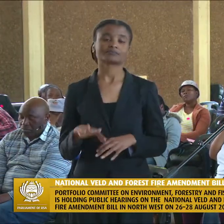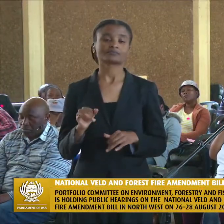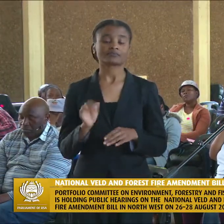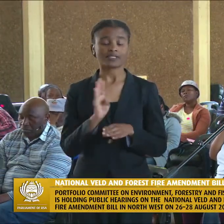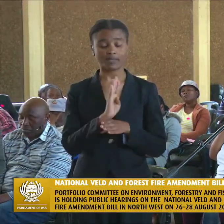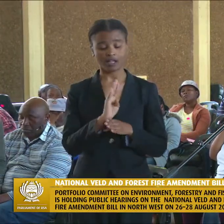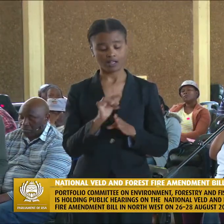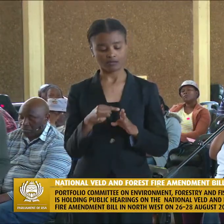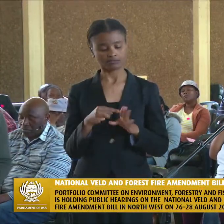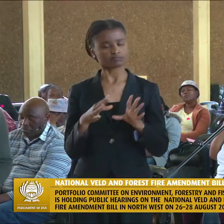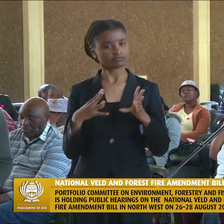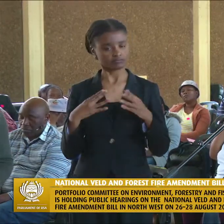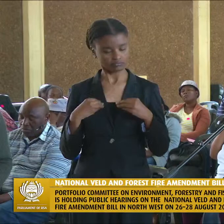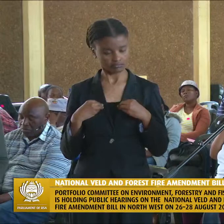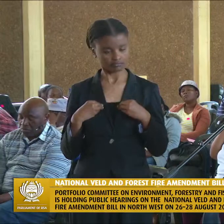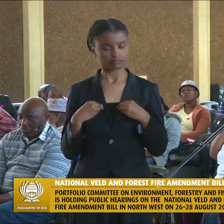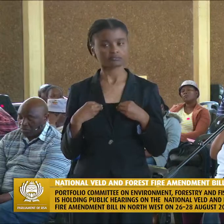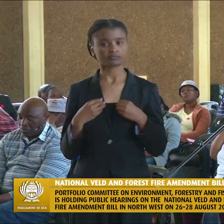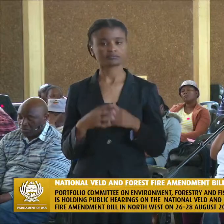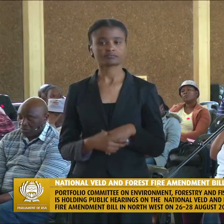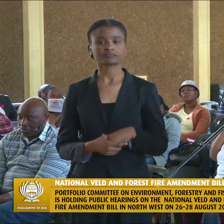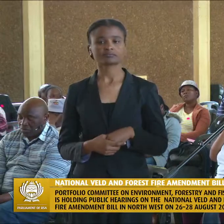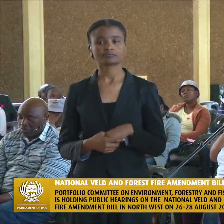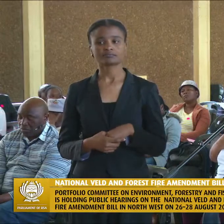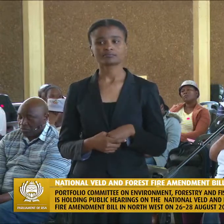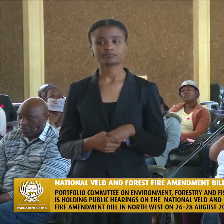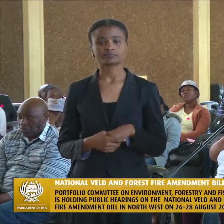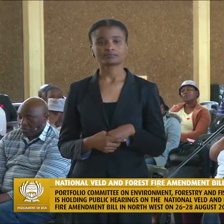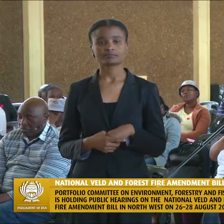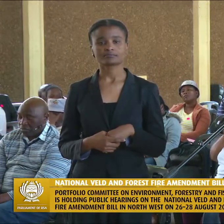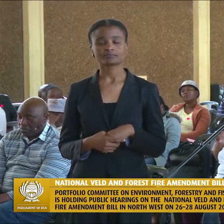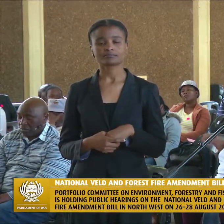i will start by supporting this amendment bill